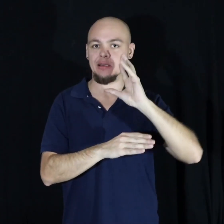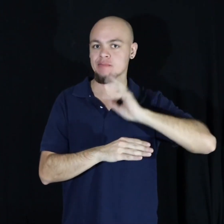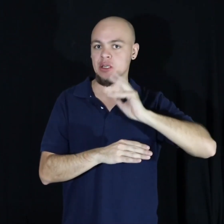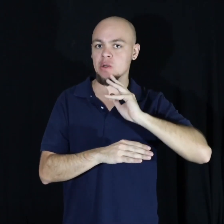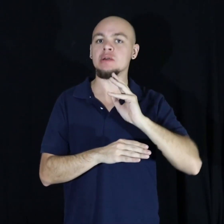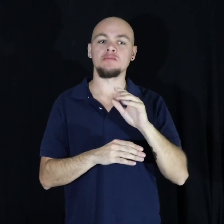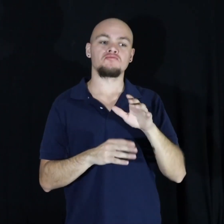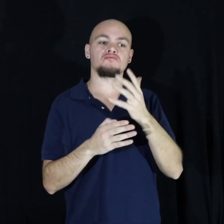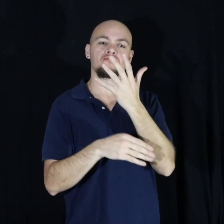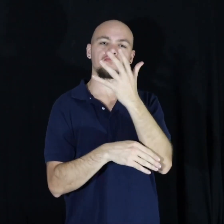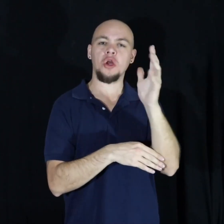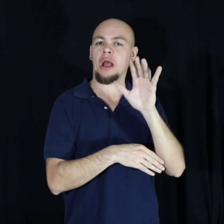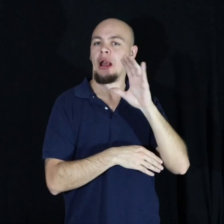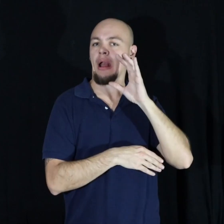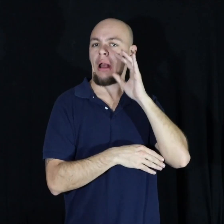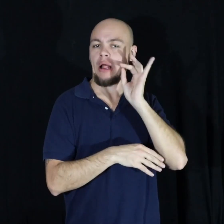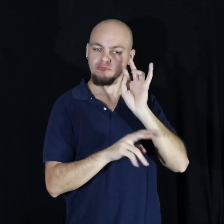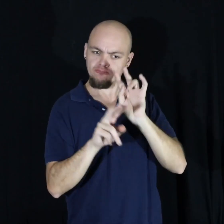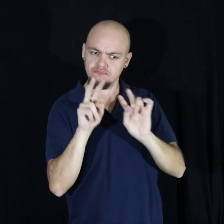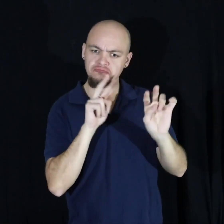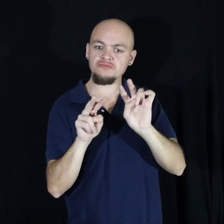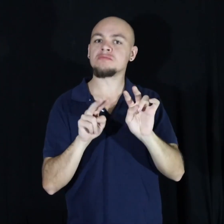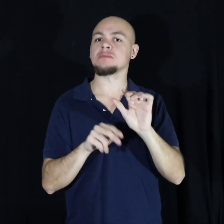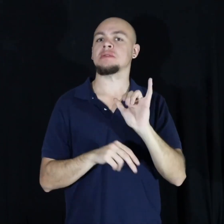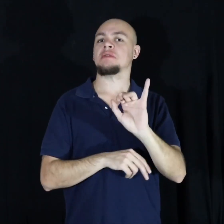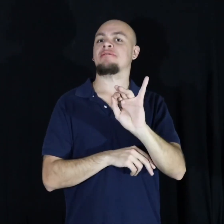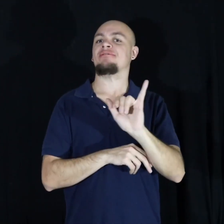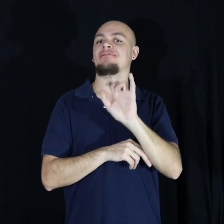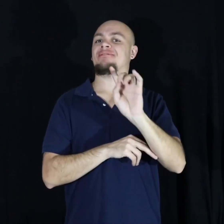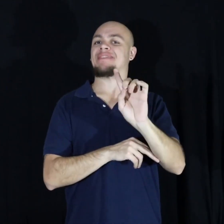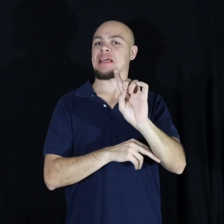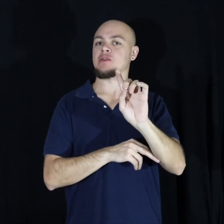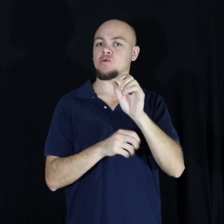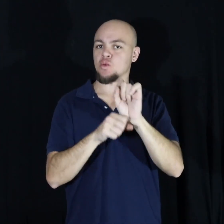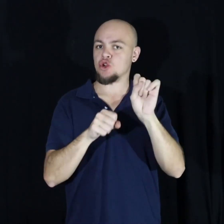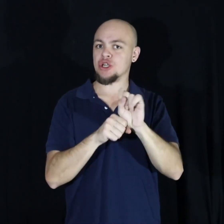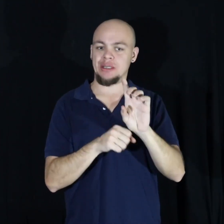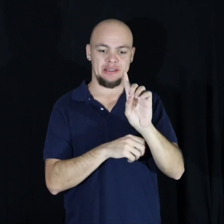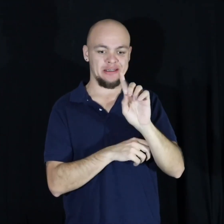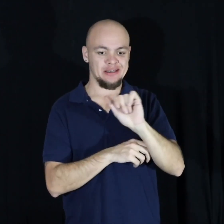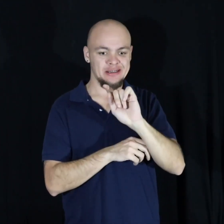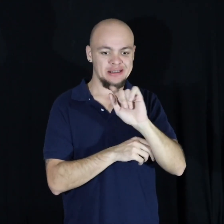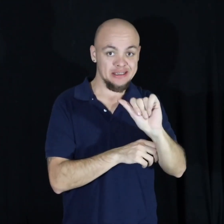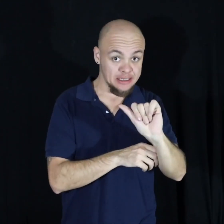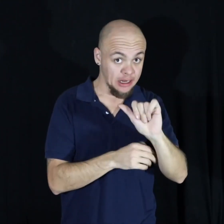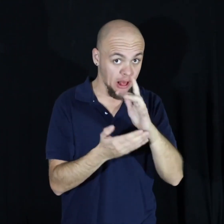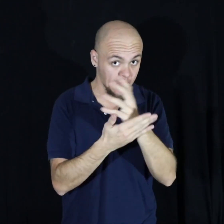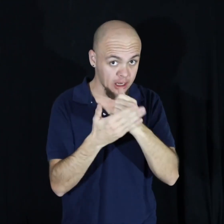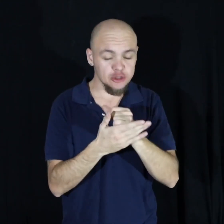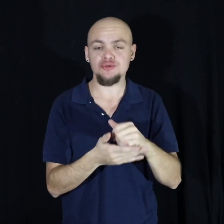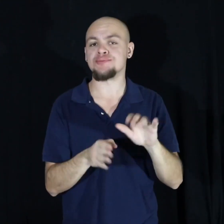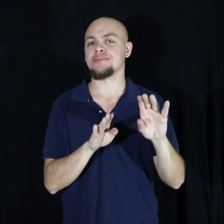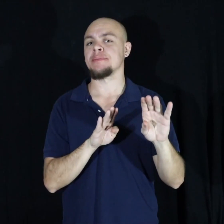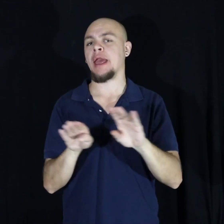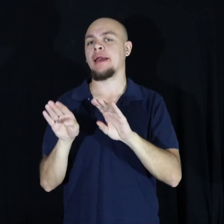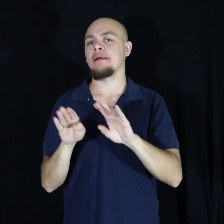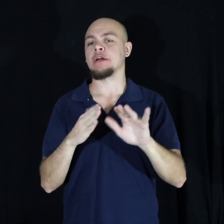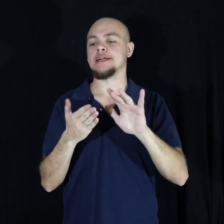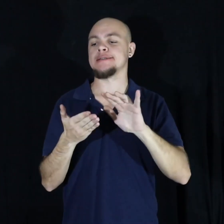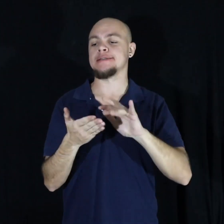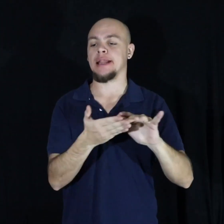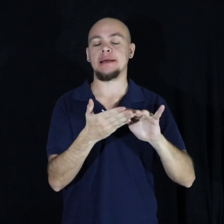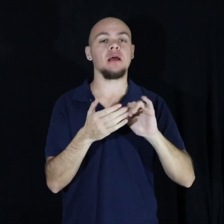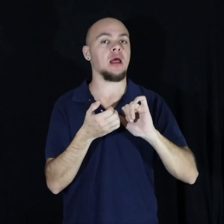Indonesia. I learned so many things about fieldwork and data collection, and behavioral studies, and especially how you're